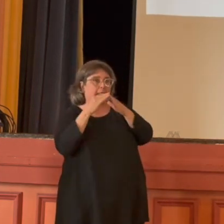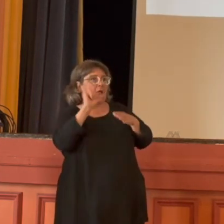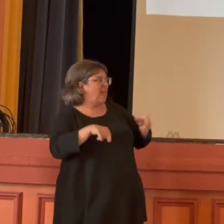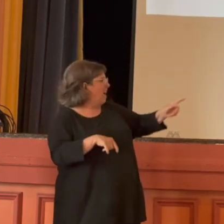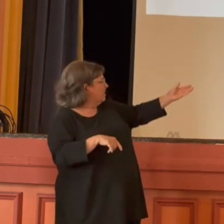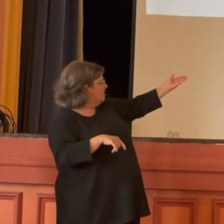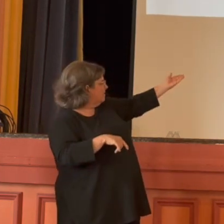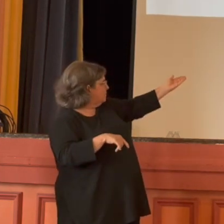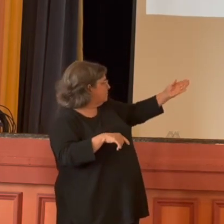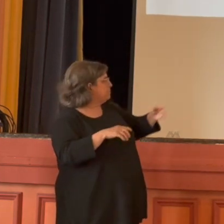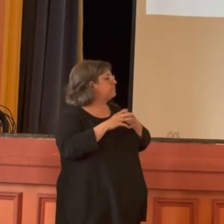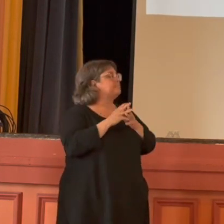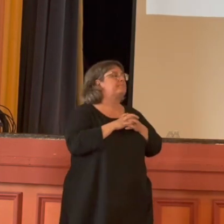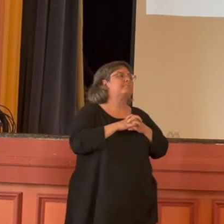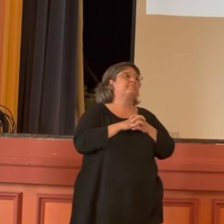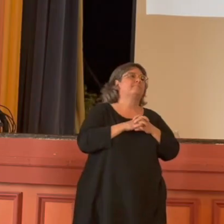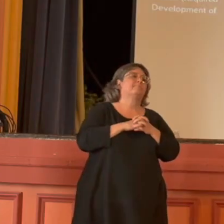there.